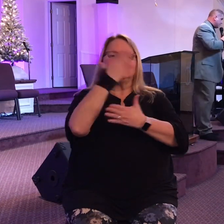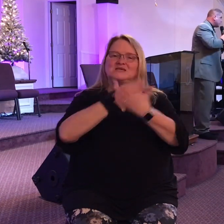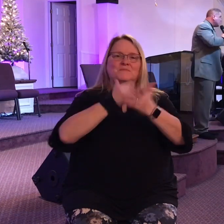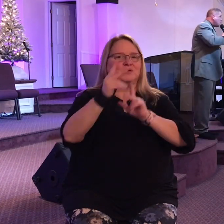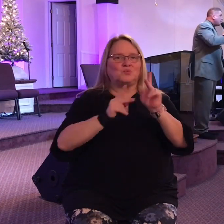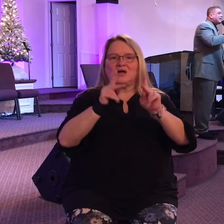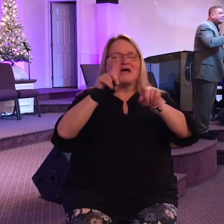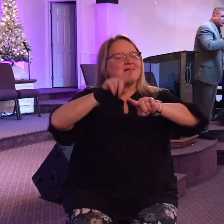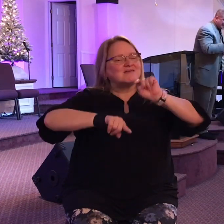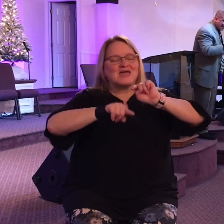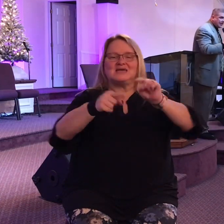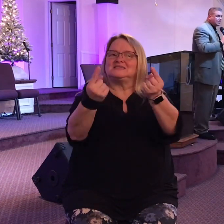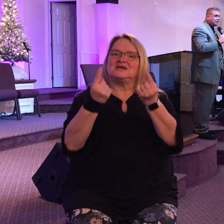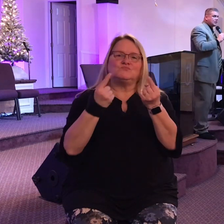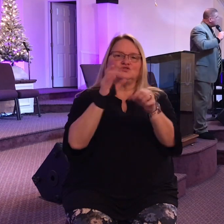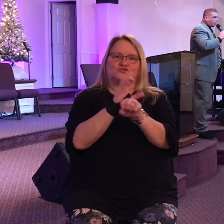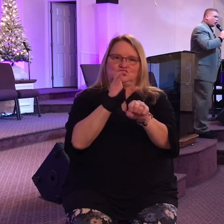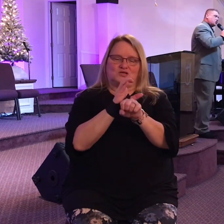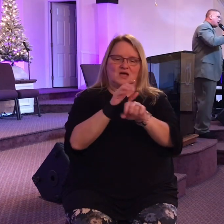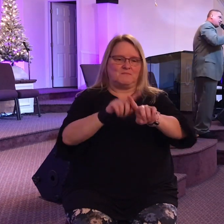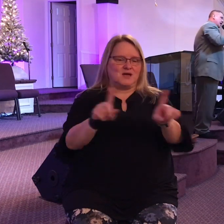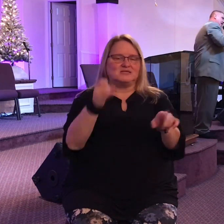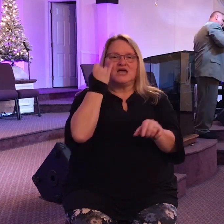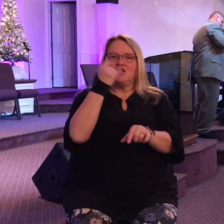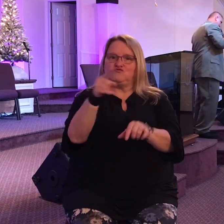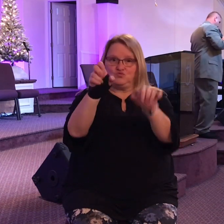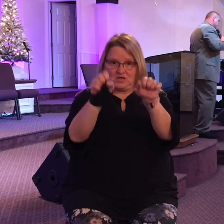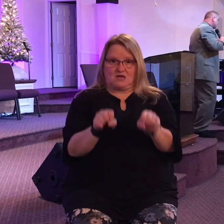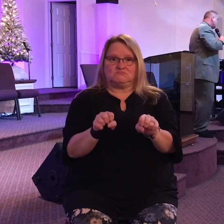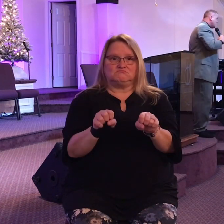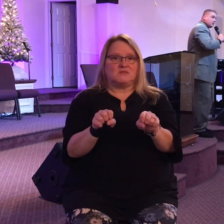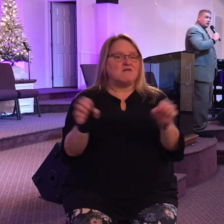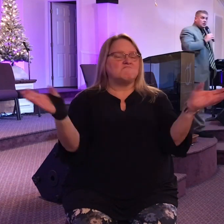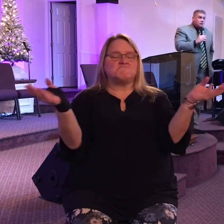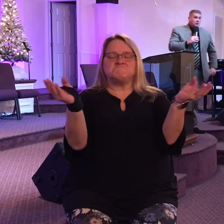the building. But if you can, there's nothing like being here.